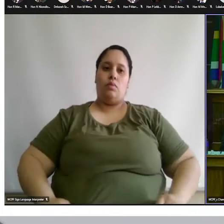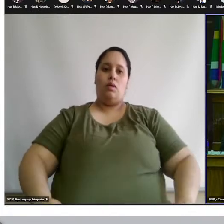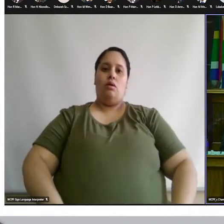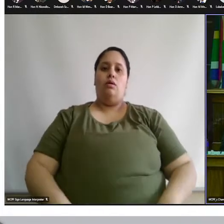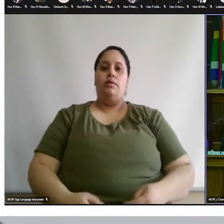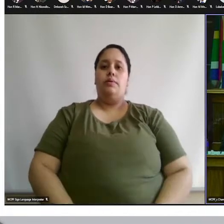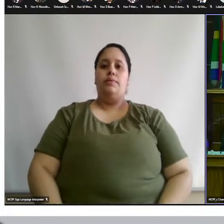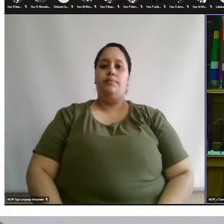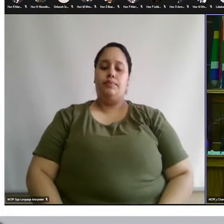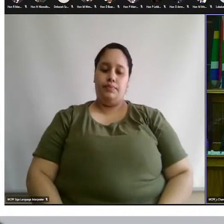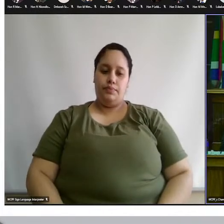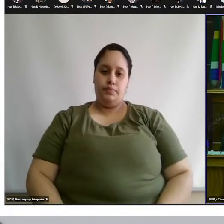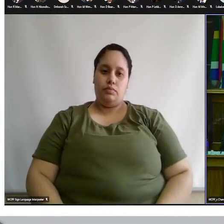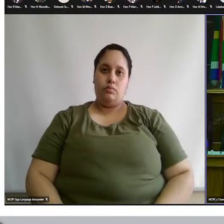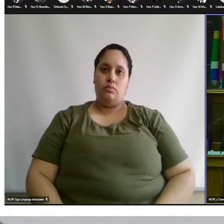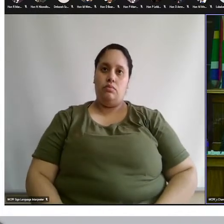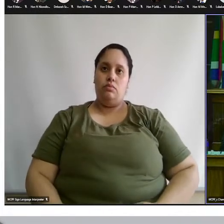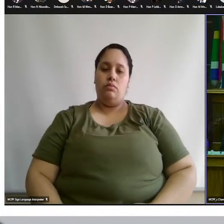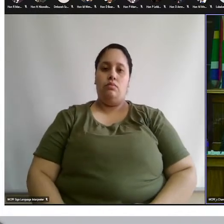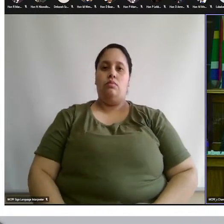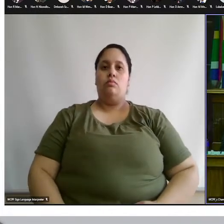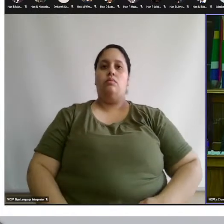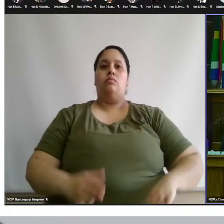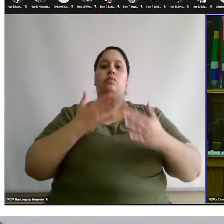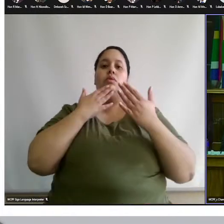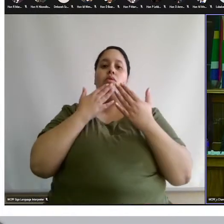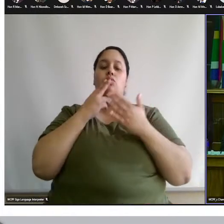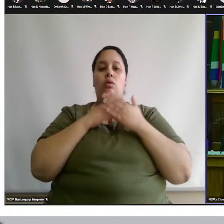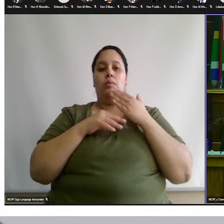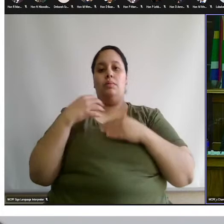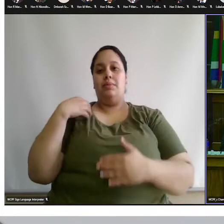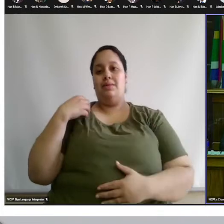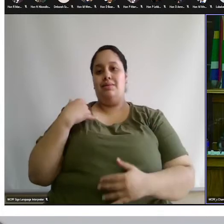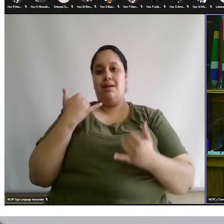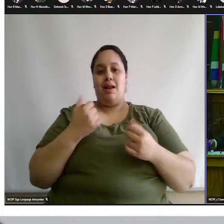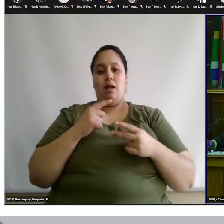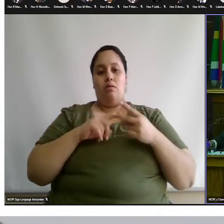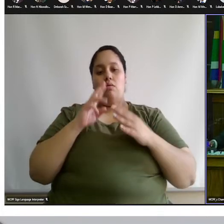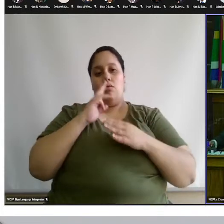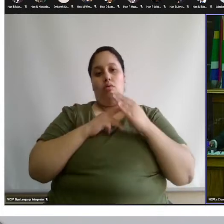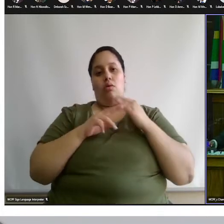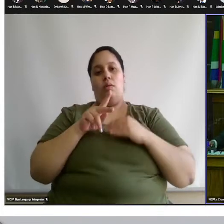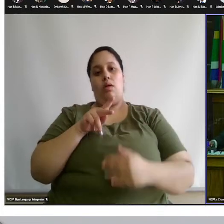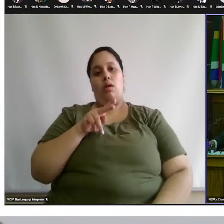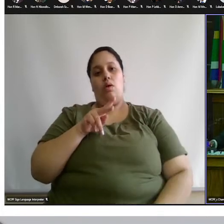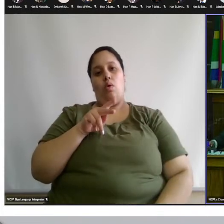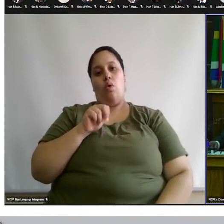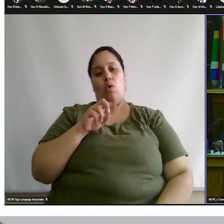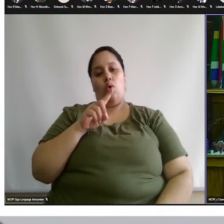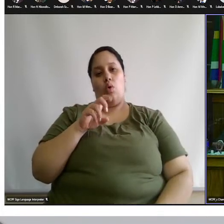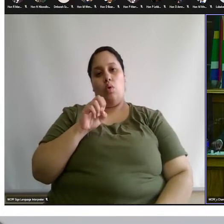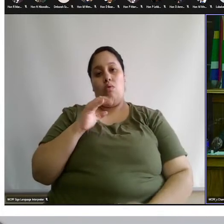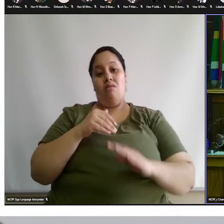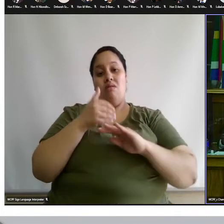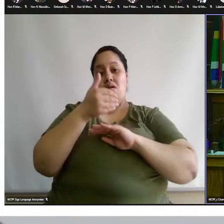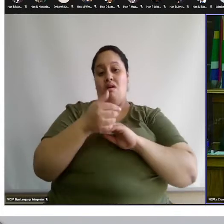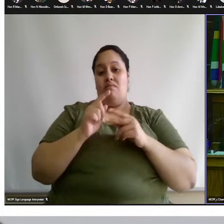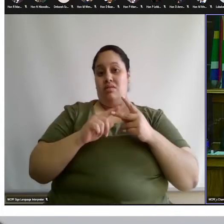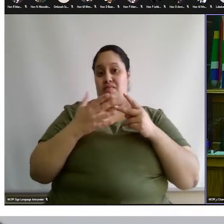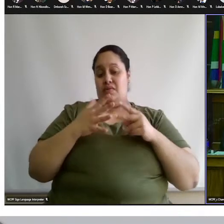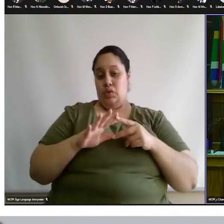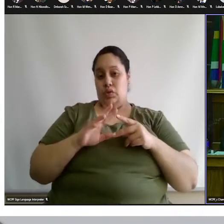Thank you, Honourable Minister. I recognize Honourable Mkondlo. Immediately after Honourable Mkondlo,